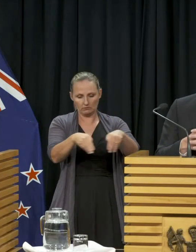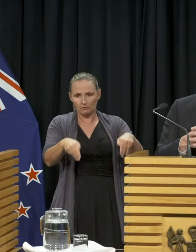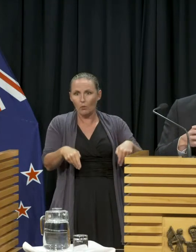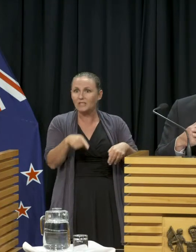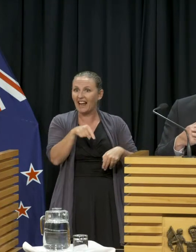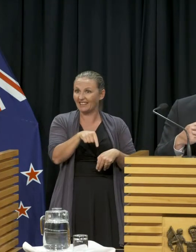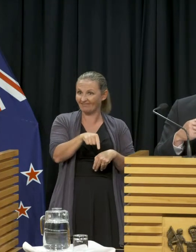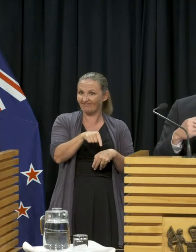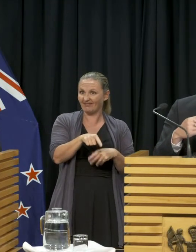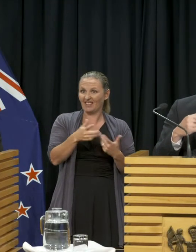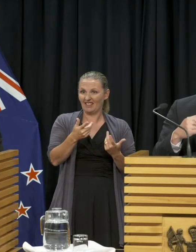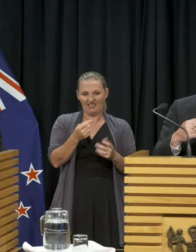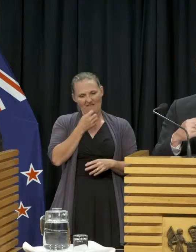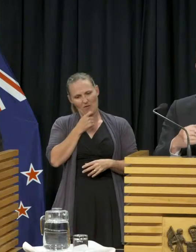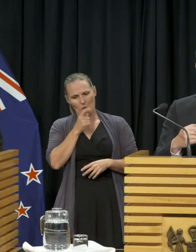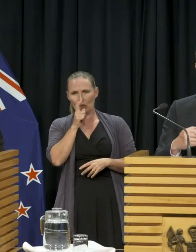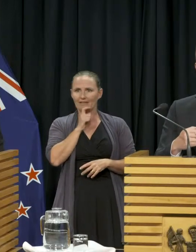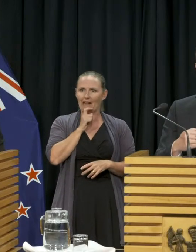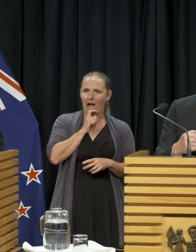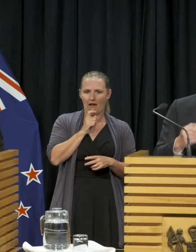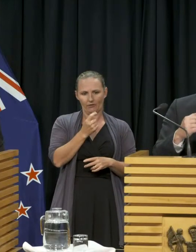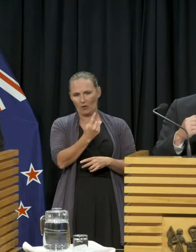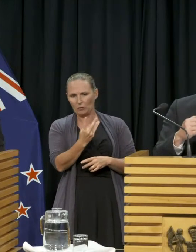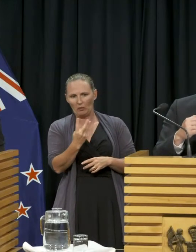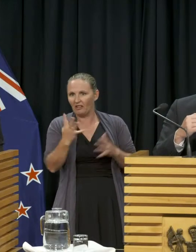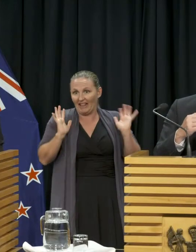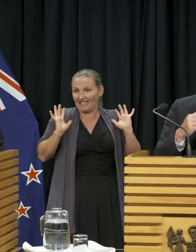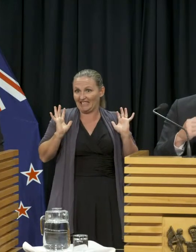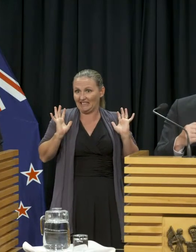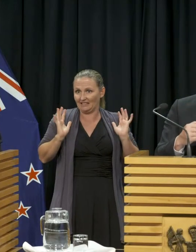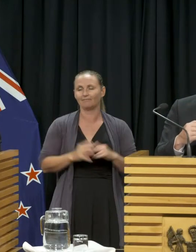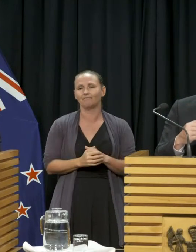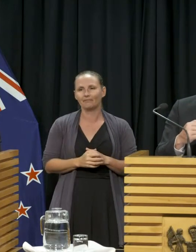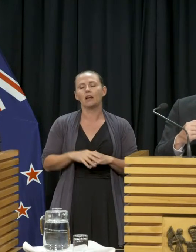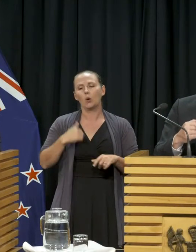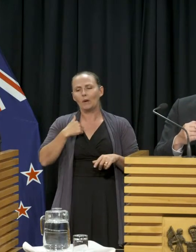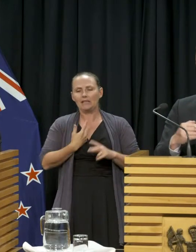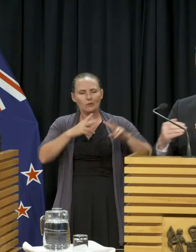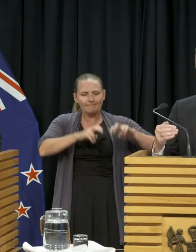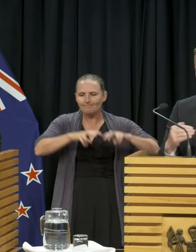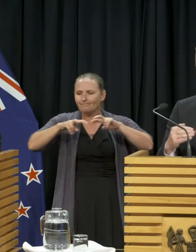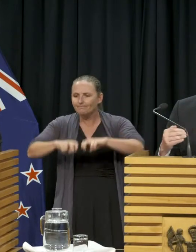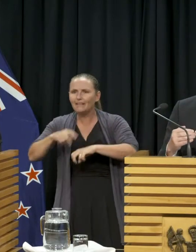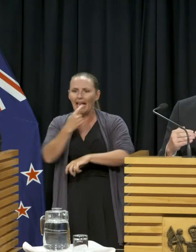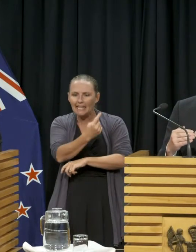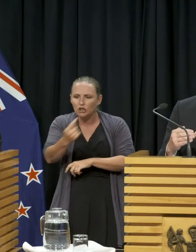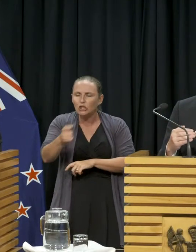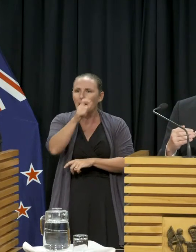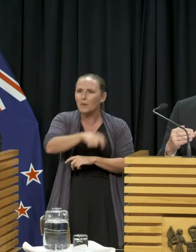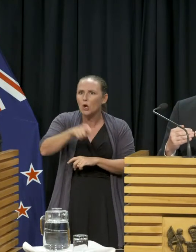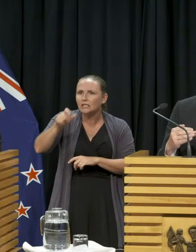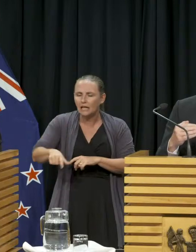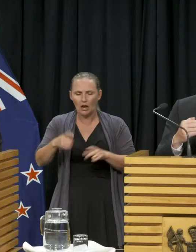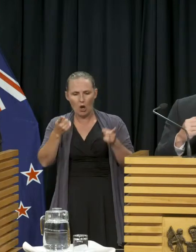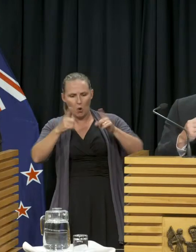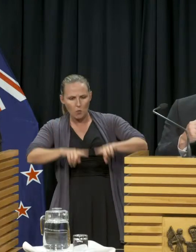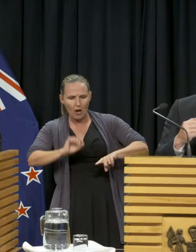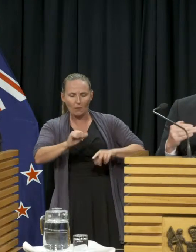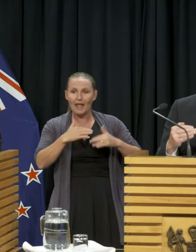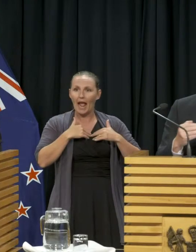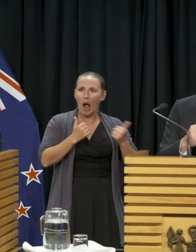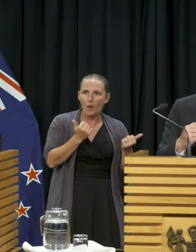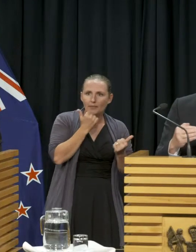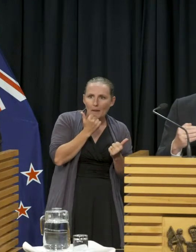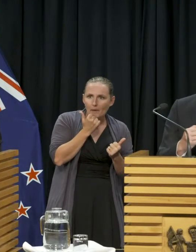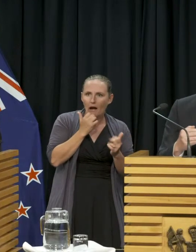So we've got to go through and identify each individual person, what their NHI number is, so we can link it to their vaccination record, and